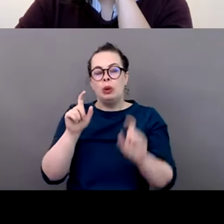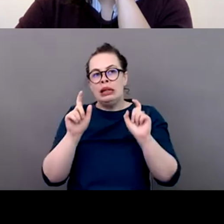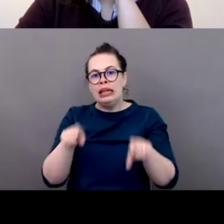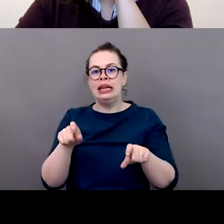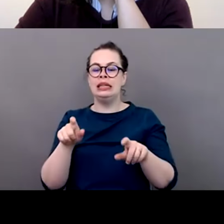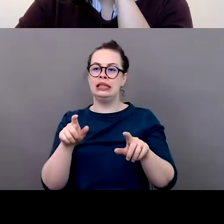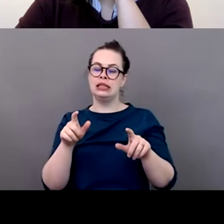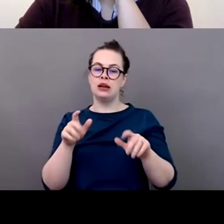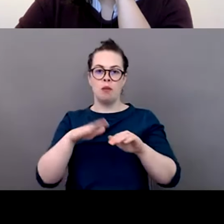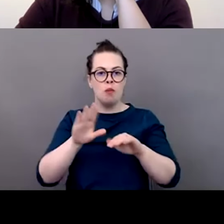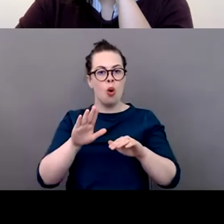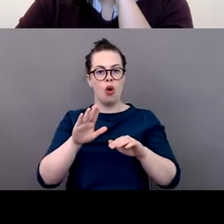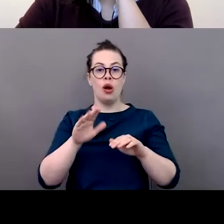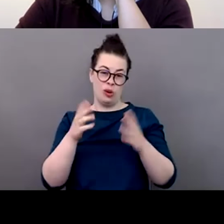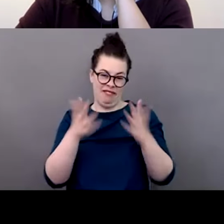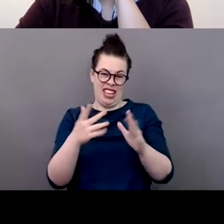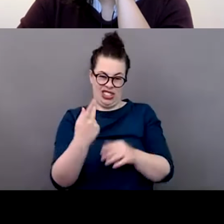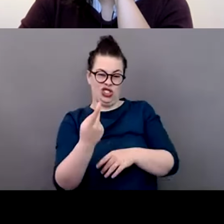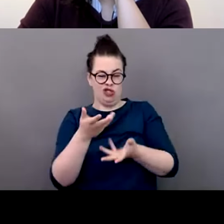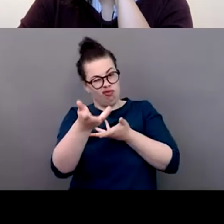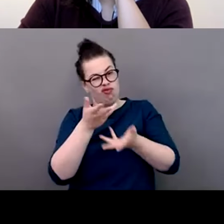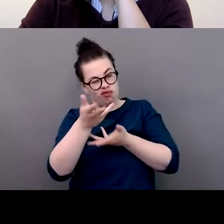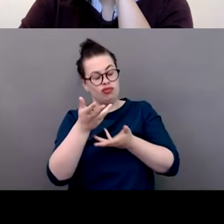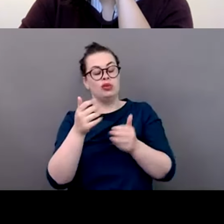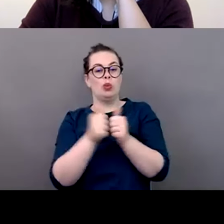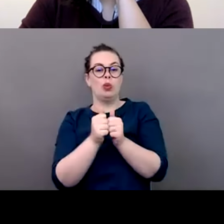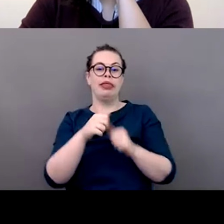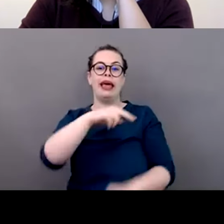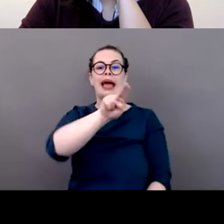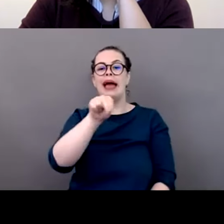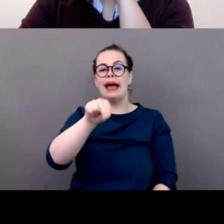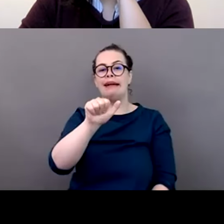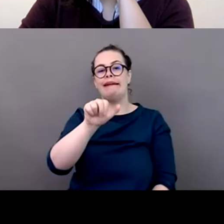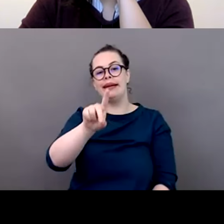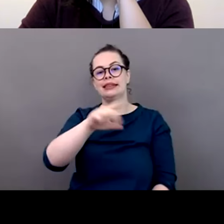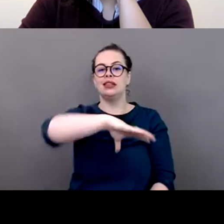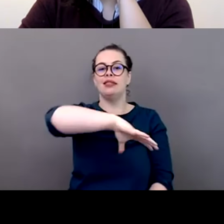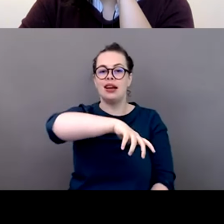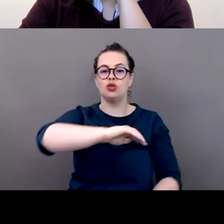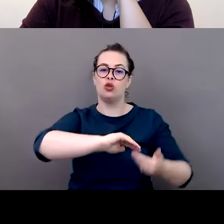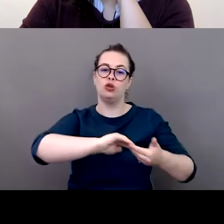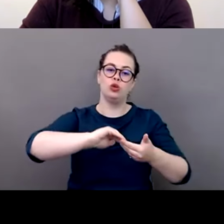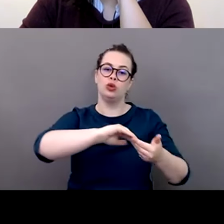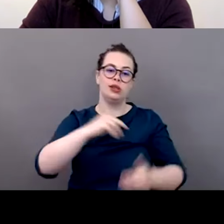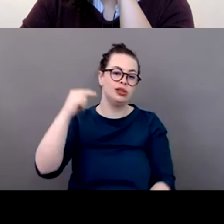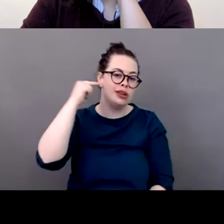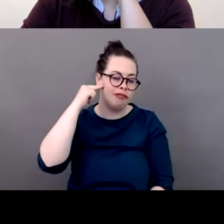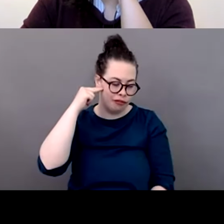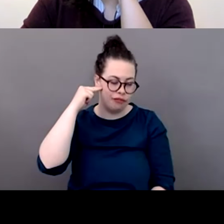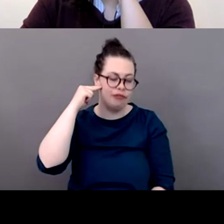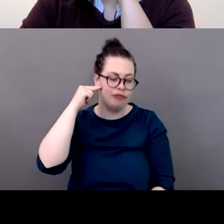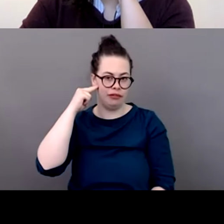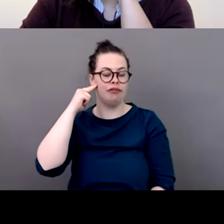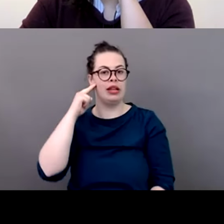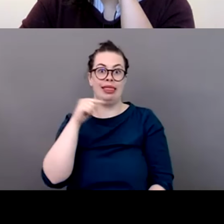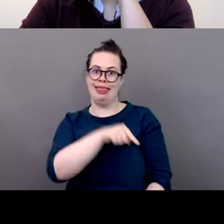extensive discussion before with the association, the National Association of Deaf in regard to some